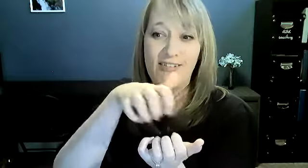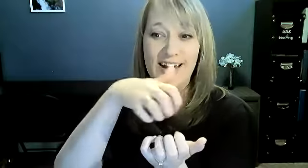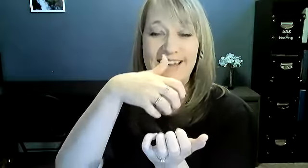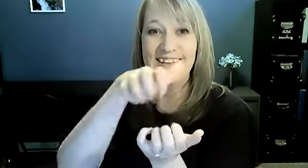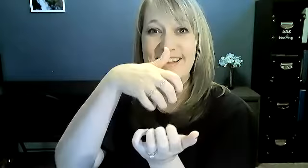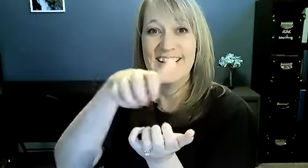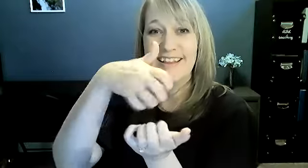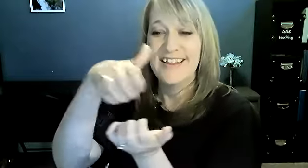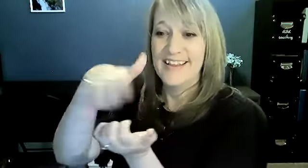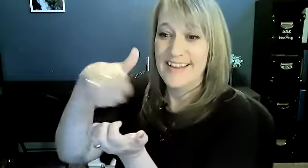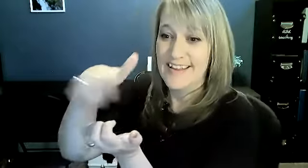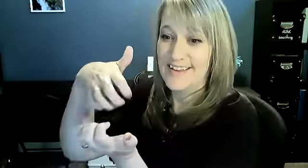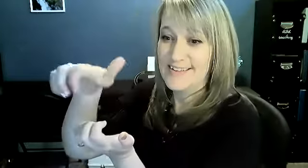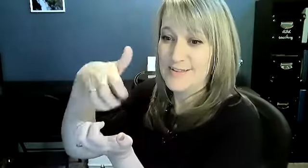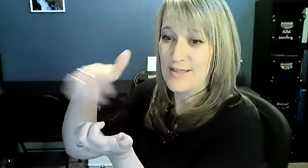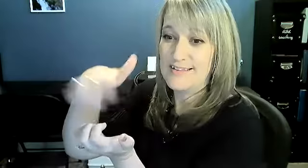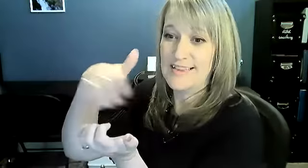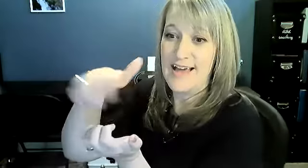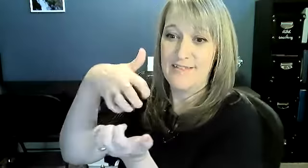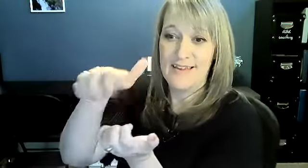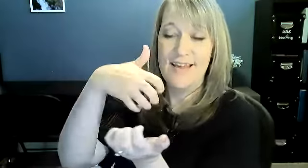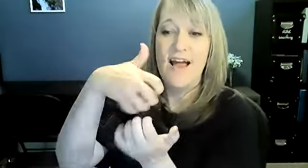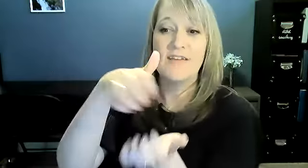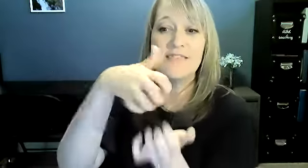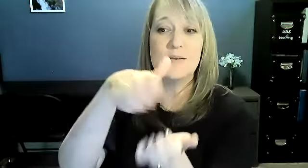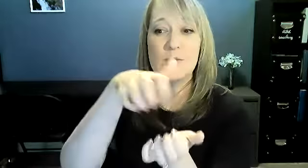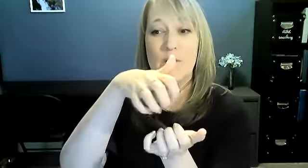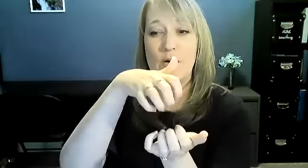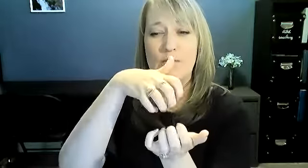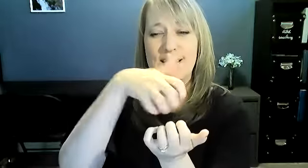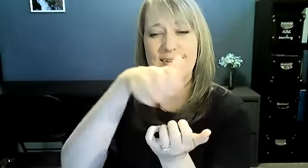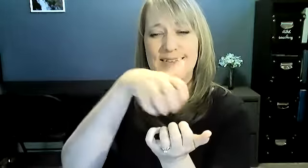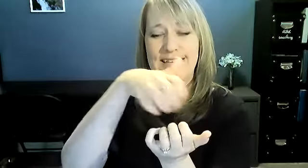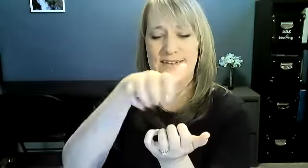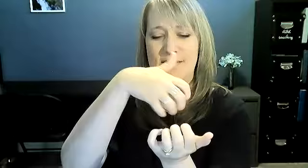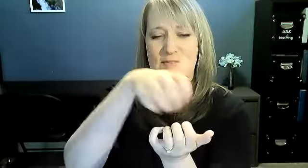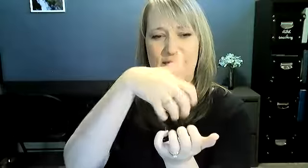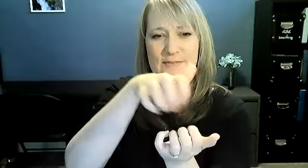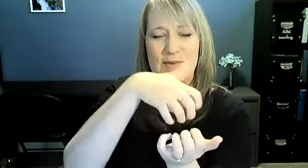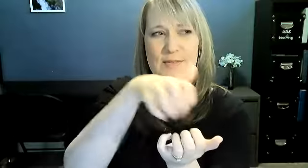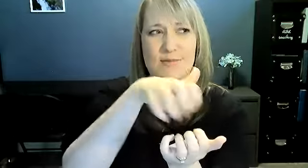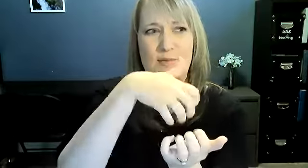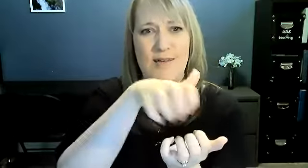right? So that's laughing. I've seen it with both. Well, I don't know, maybe just with one.